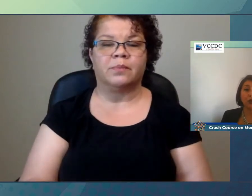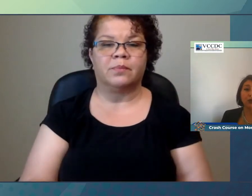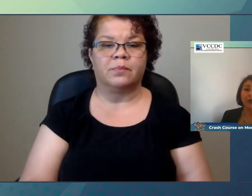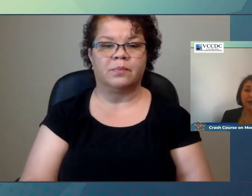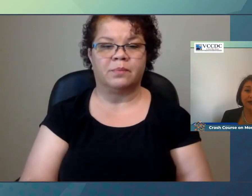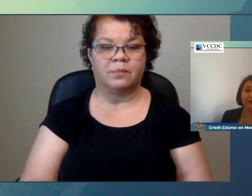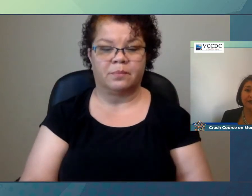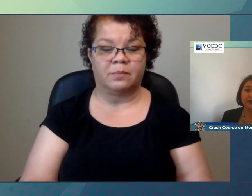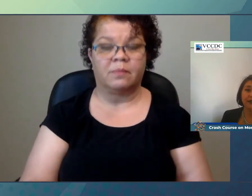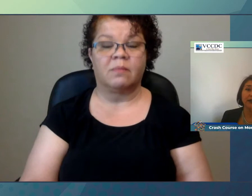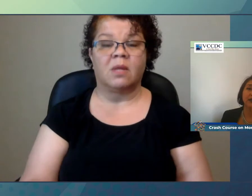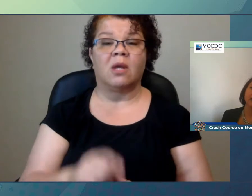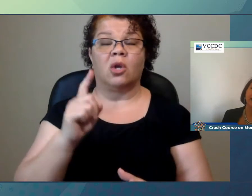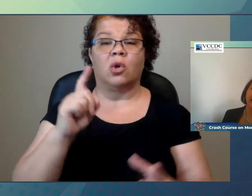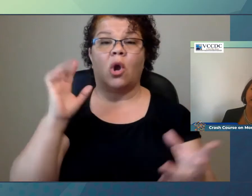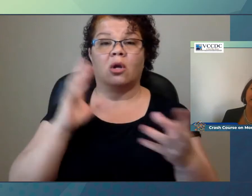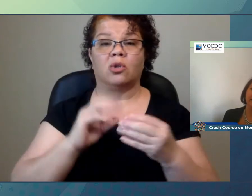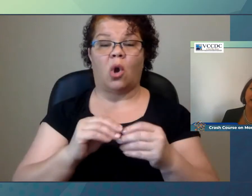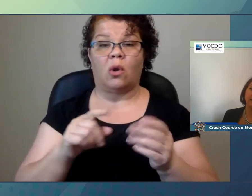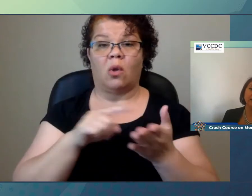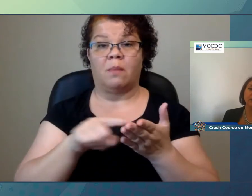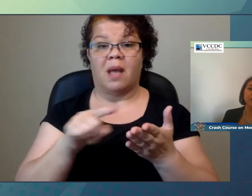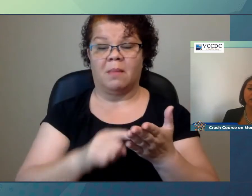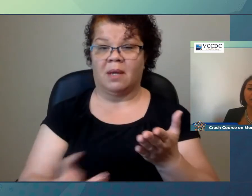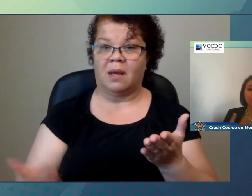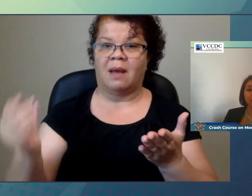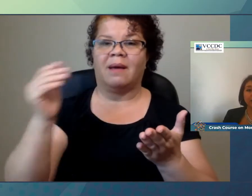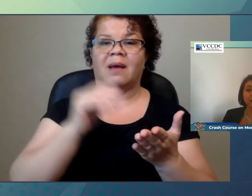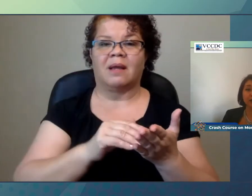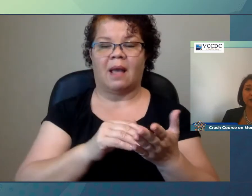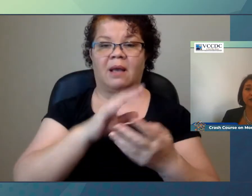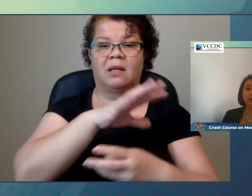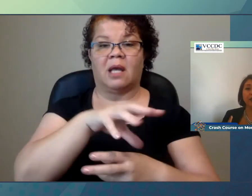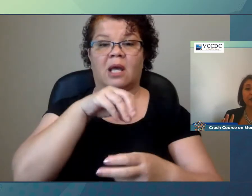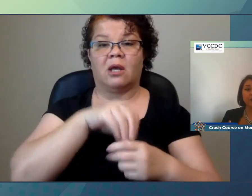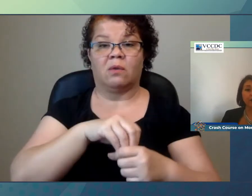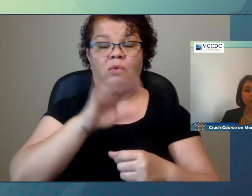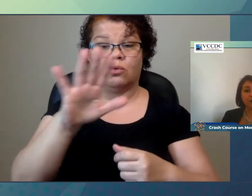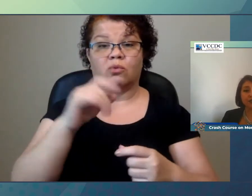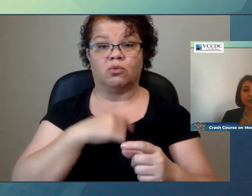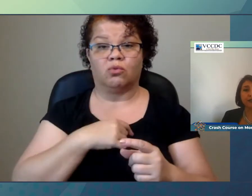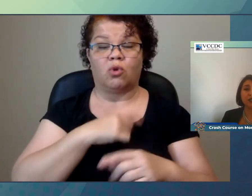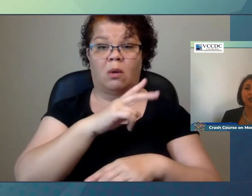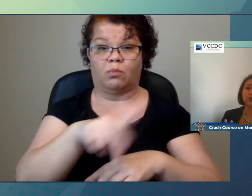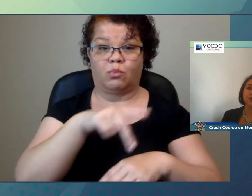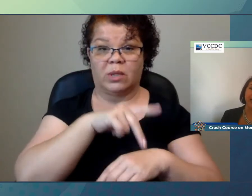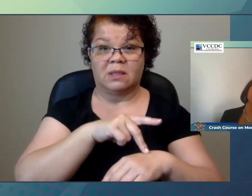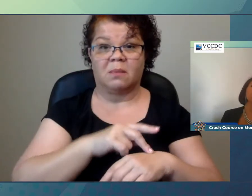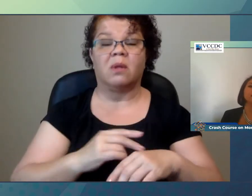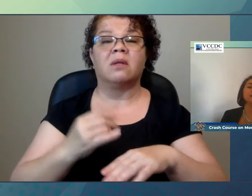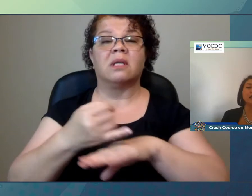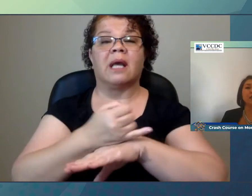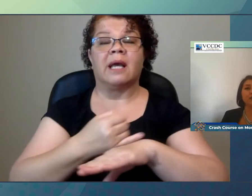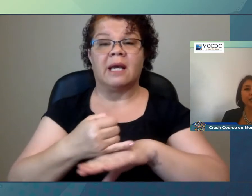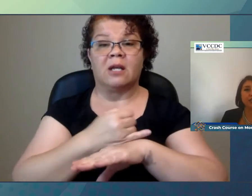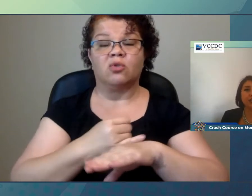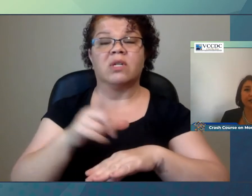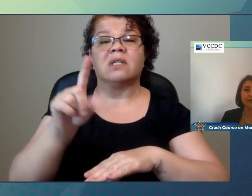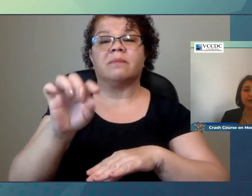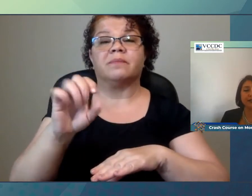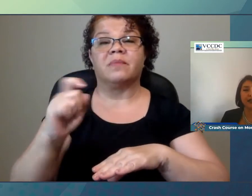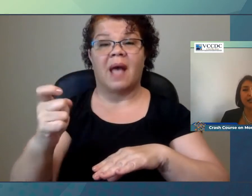Your total payment, again, includes your principal, your interest, your taxes, and